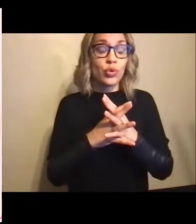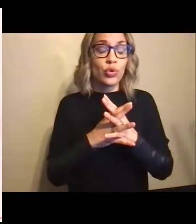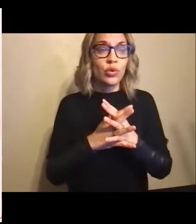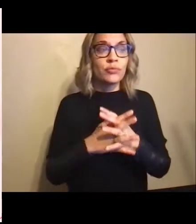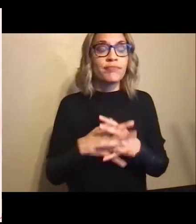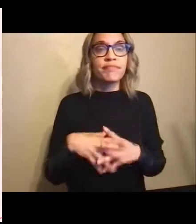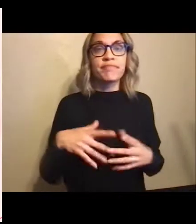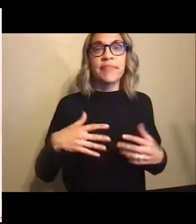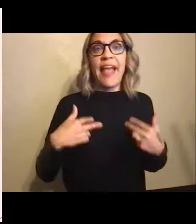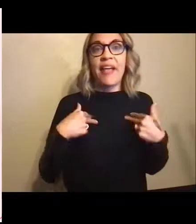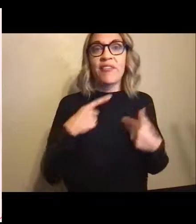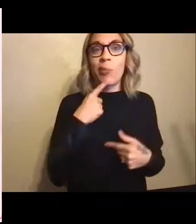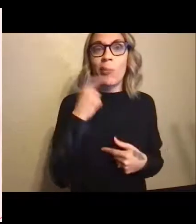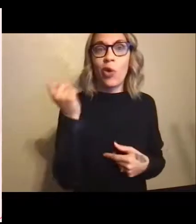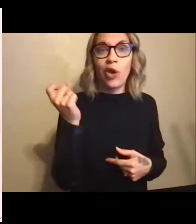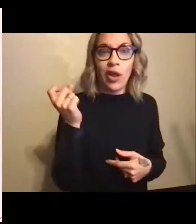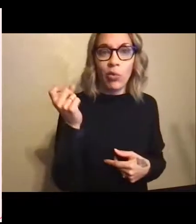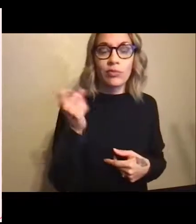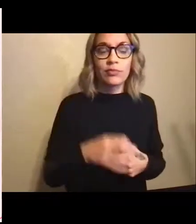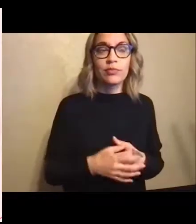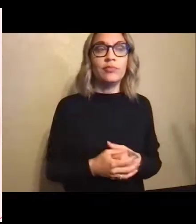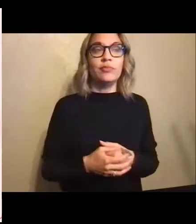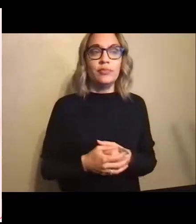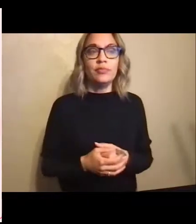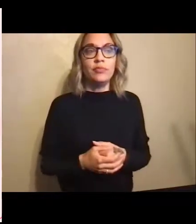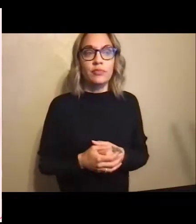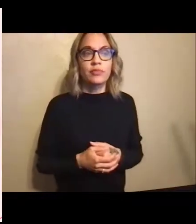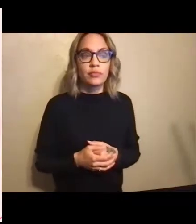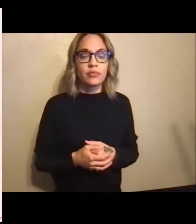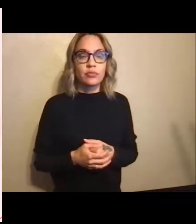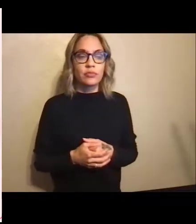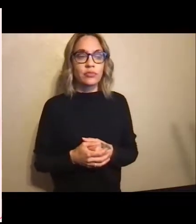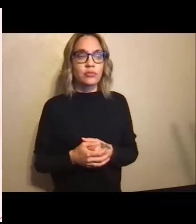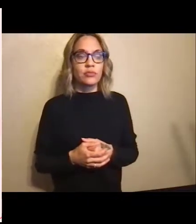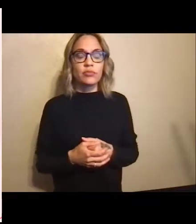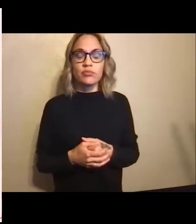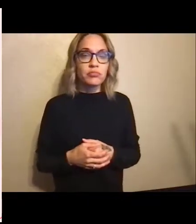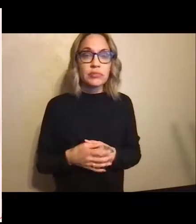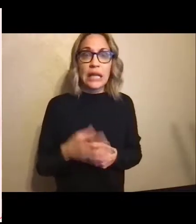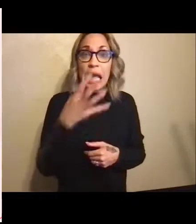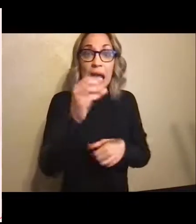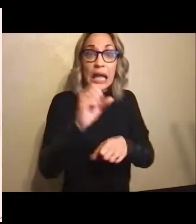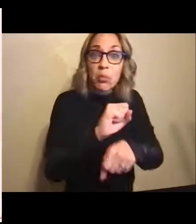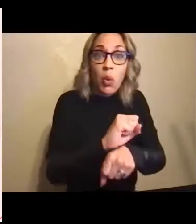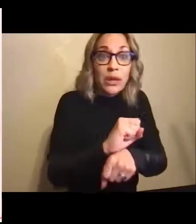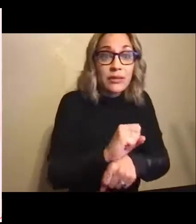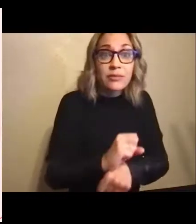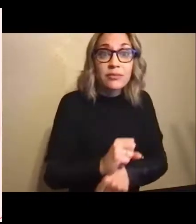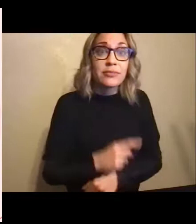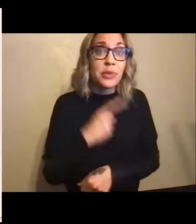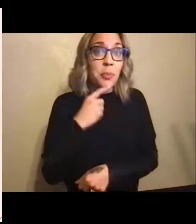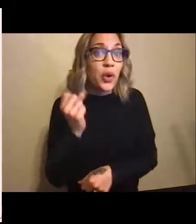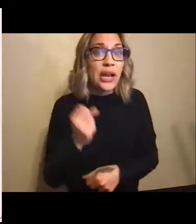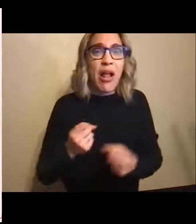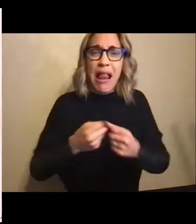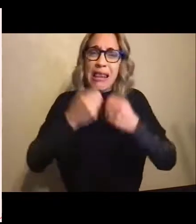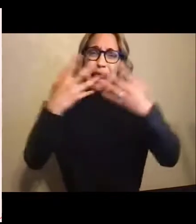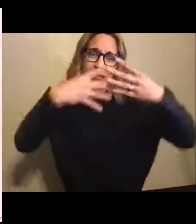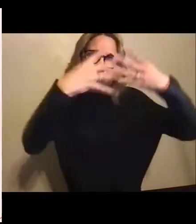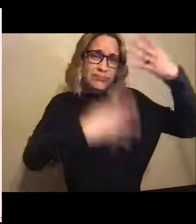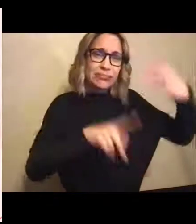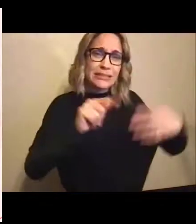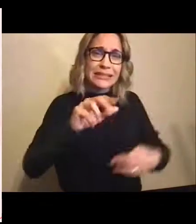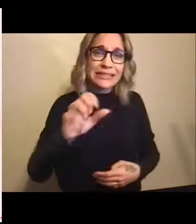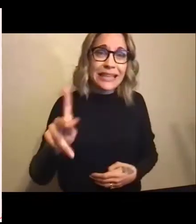Lastly, I have on here, take breaks. A lot of times entrepreneurs burn themselves out really quickly,